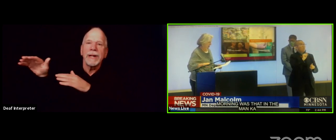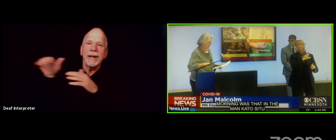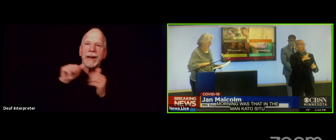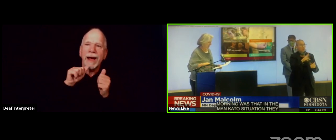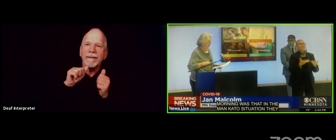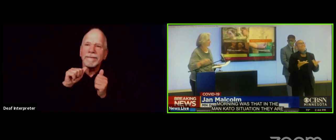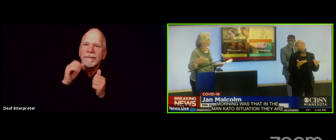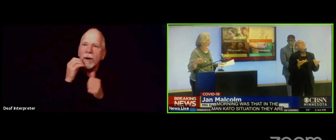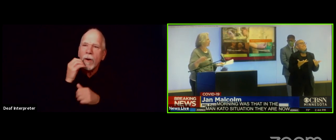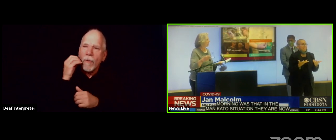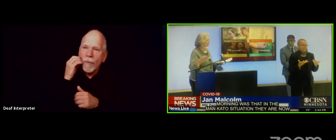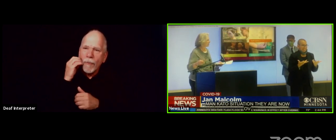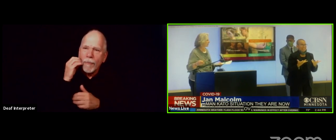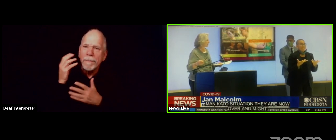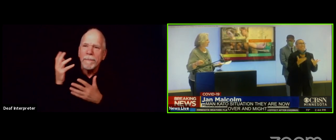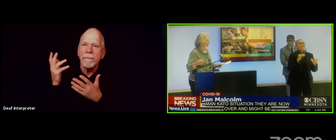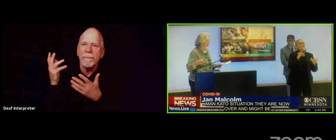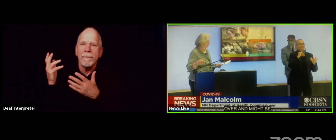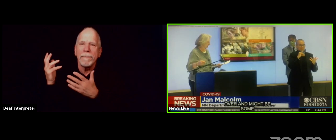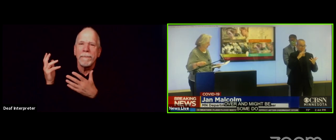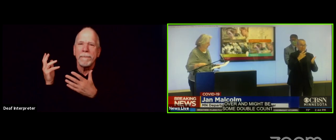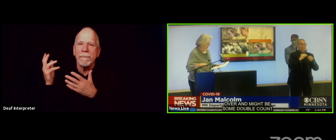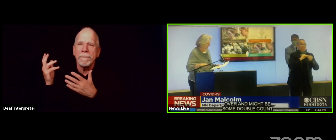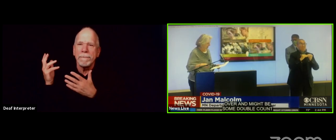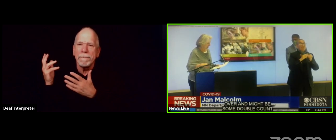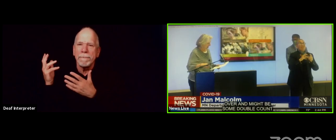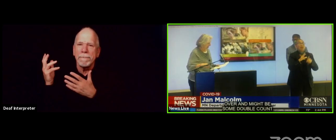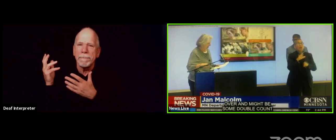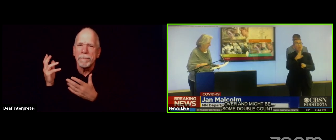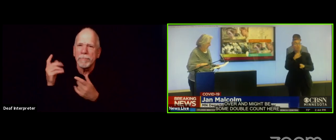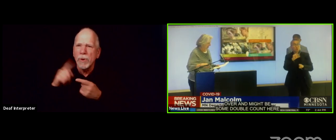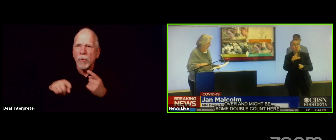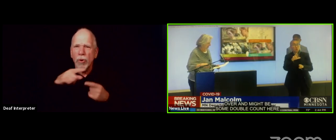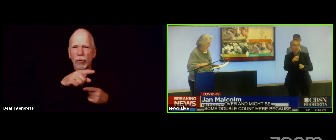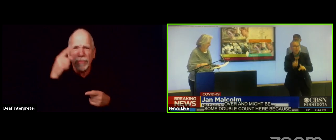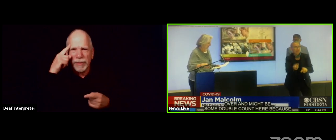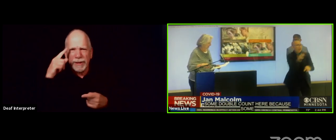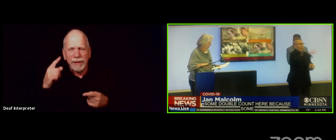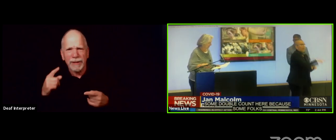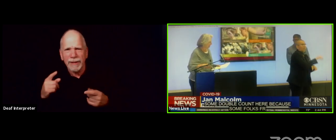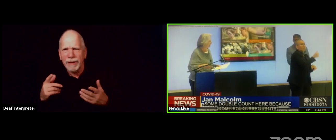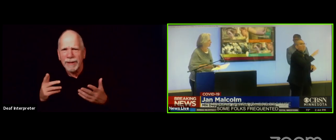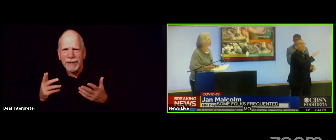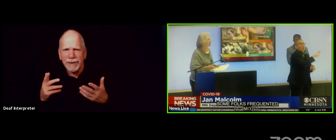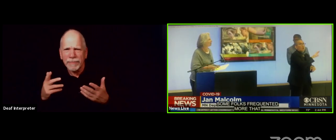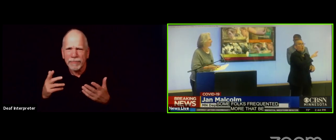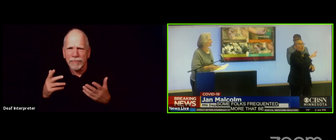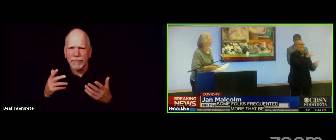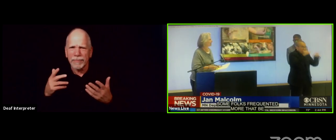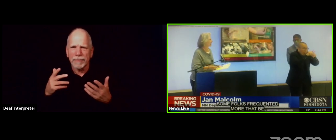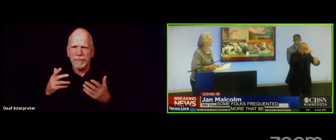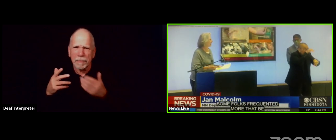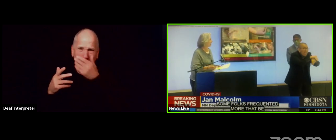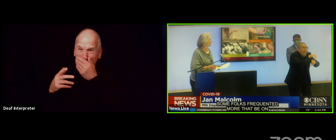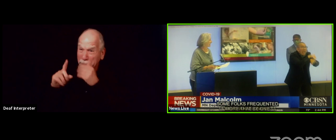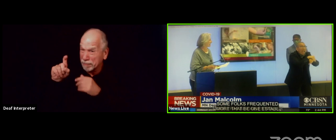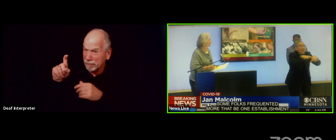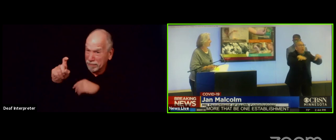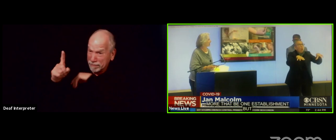because some folks frequented more than one establishment, but they're looking at about 200 cases already